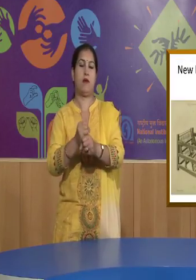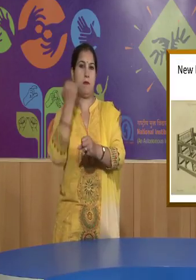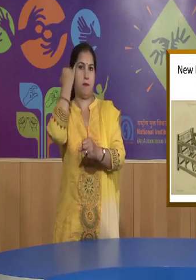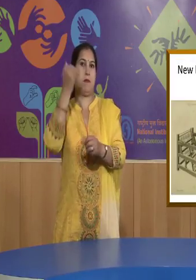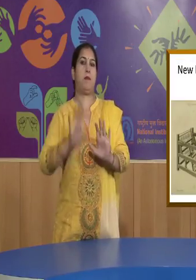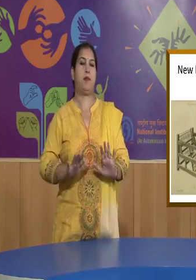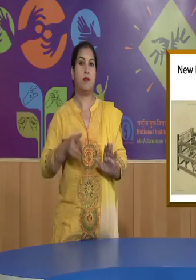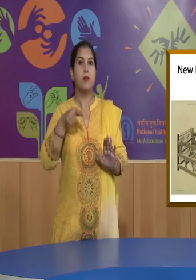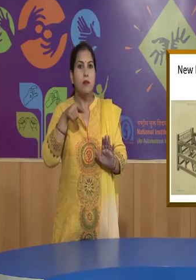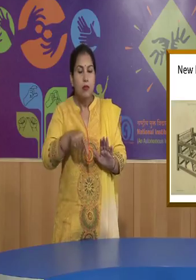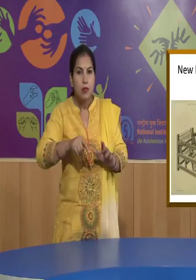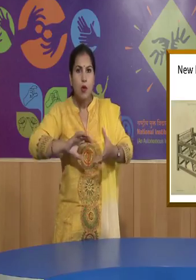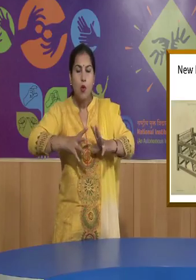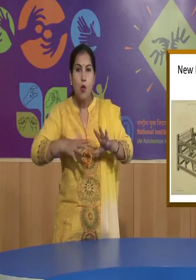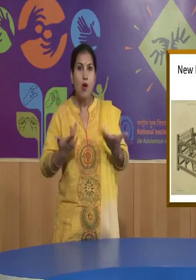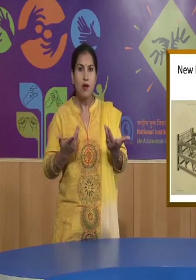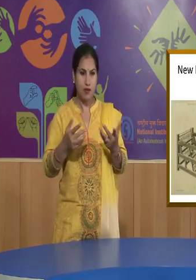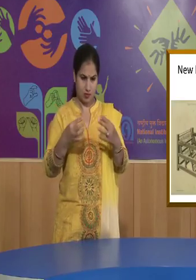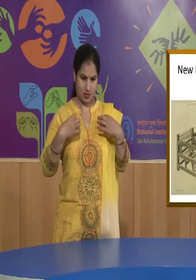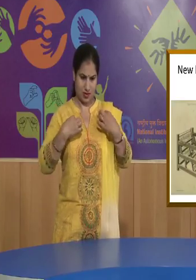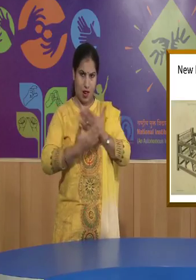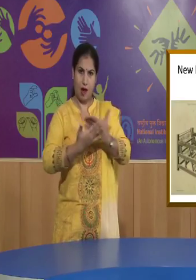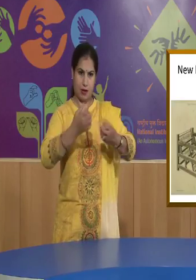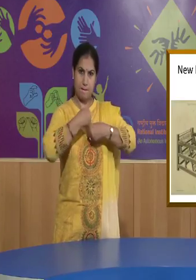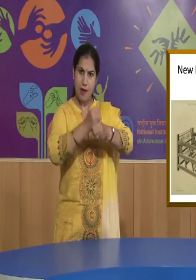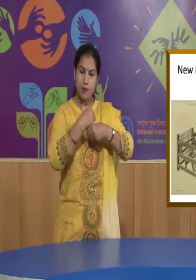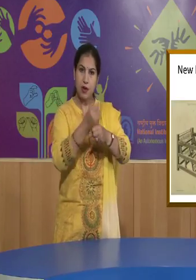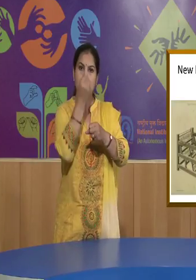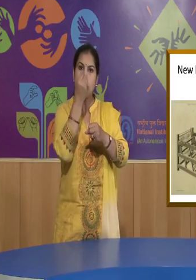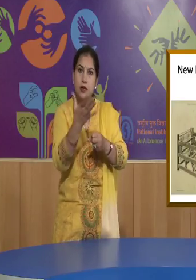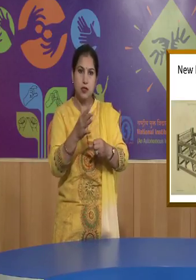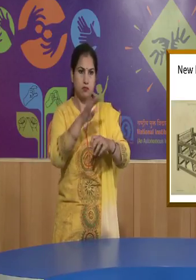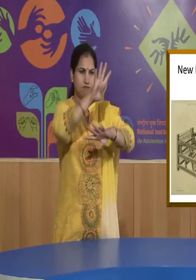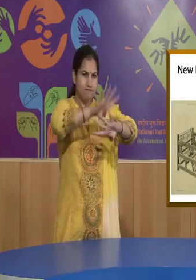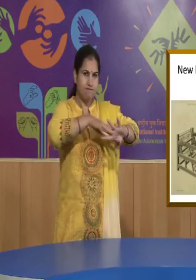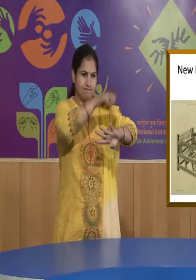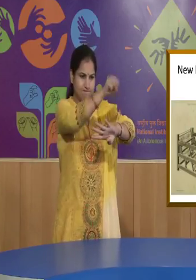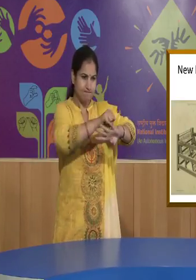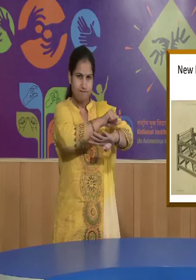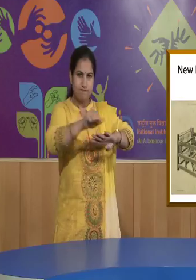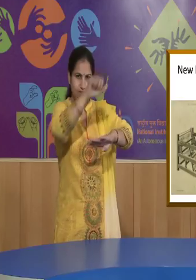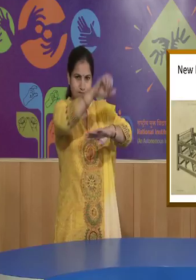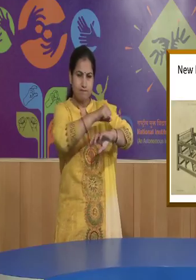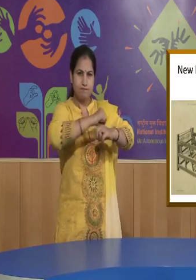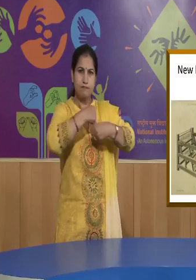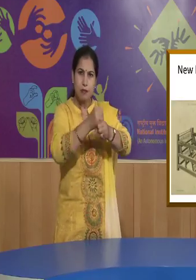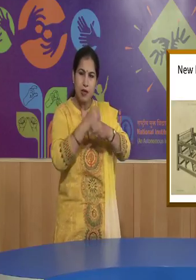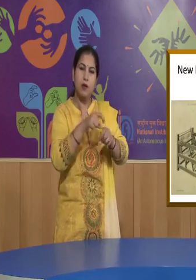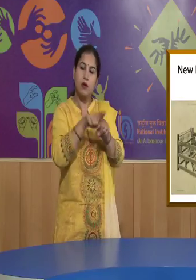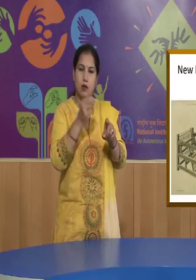which made the process of weaving cloths easy and increased the output many